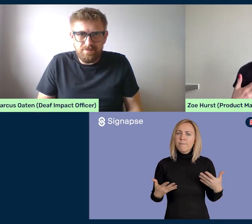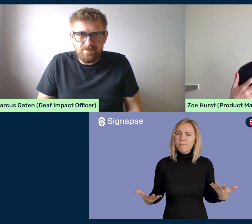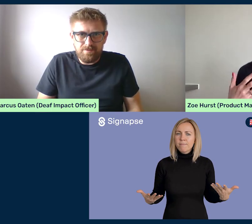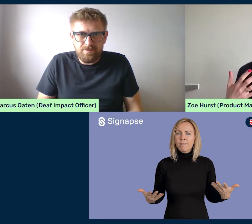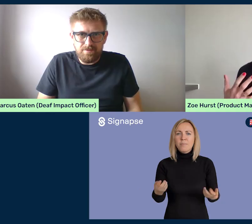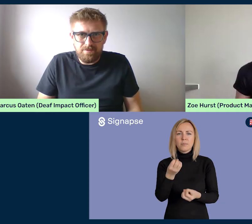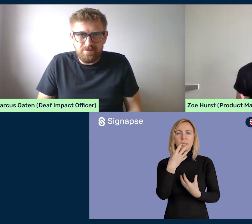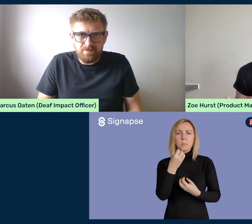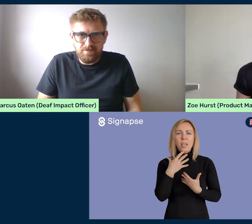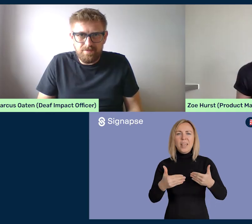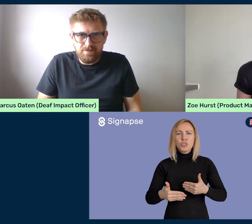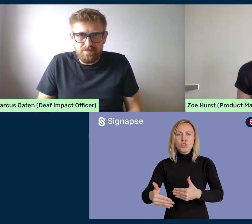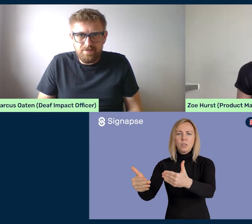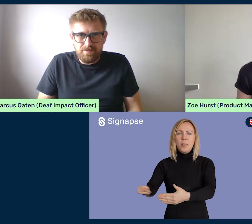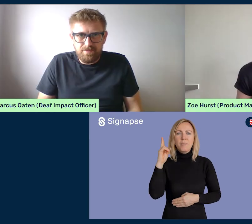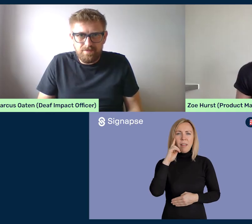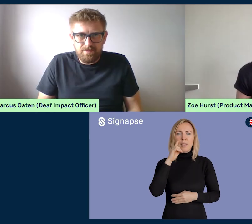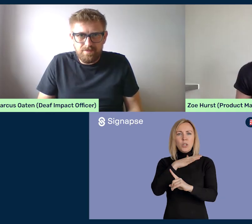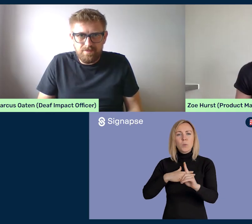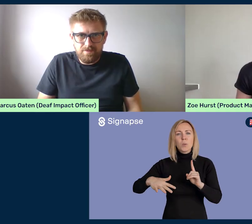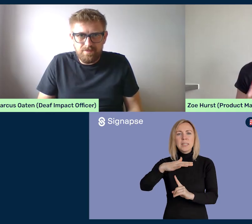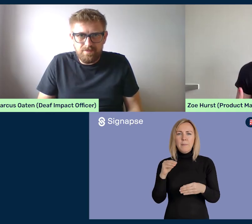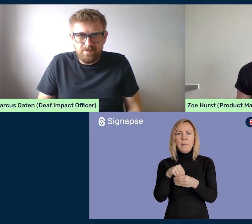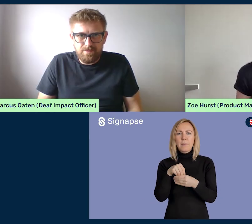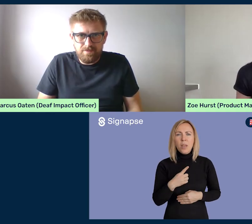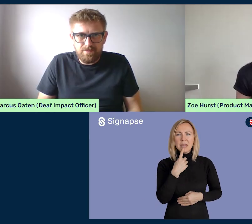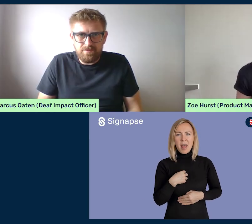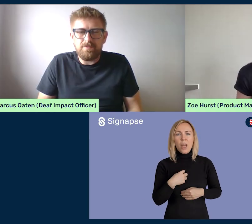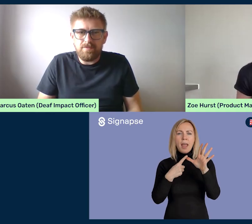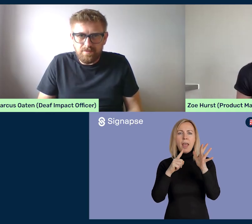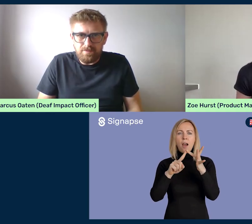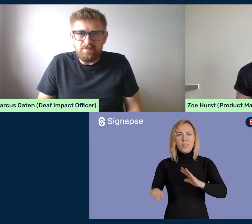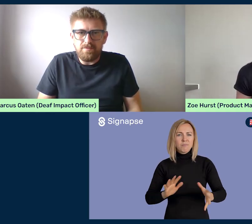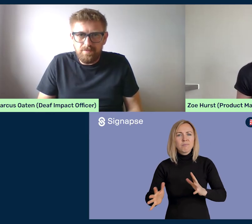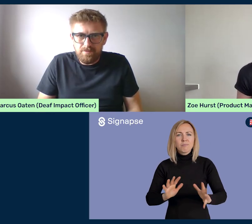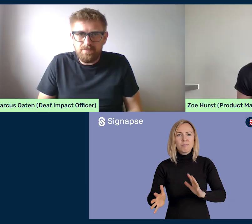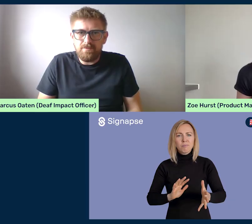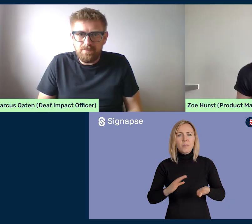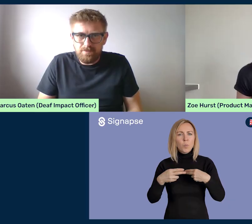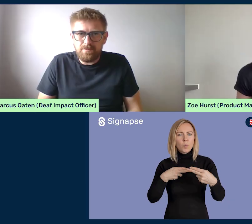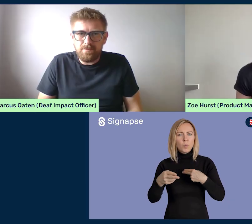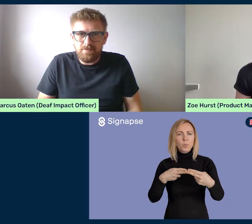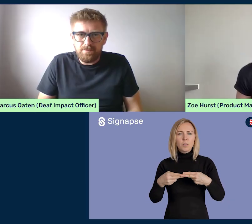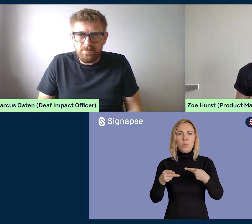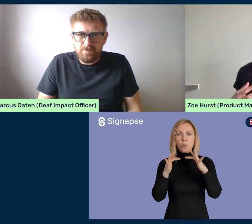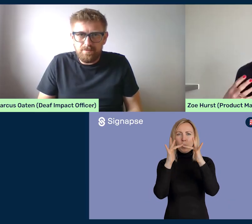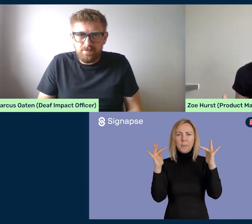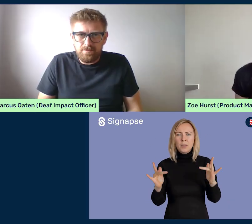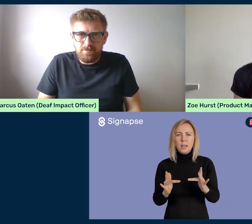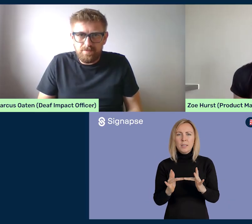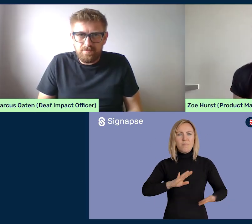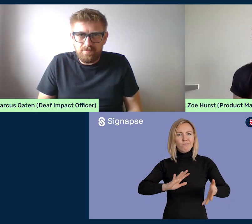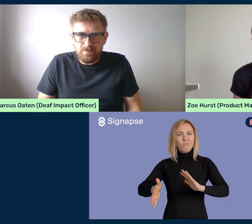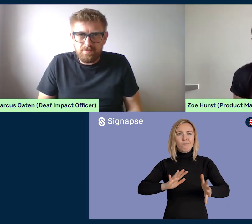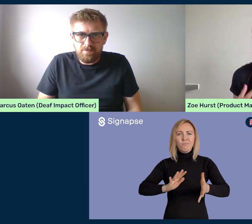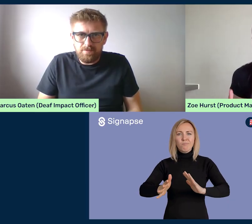have active members from the deaf community saying to us, this could be really helpful on a news website. Where